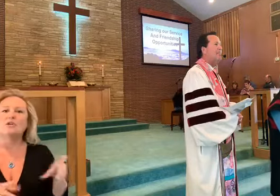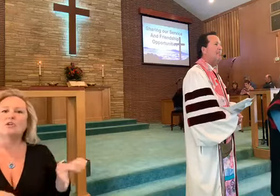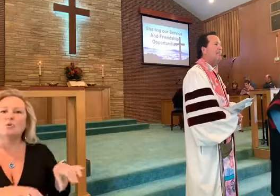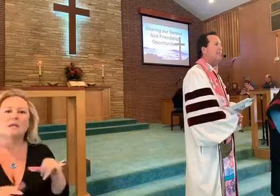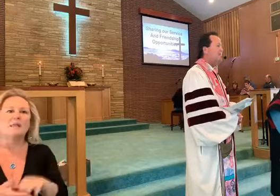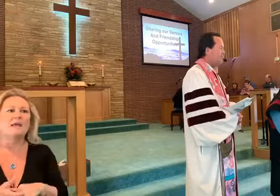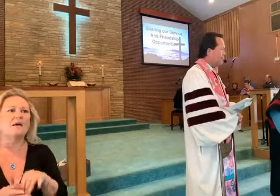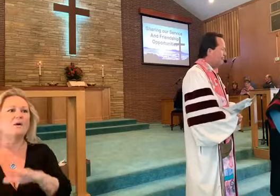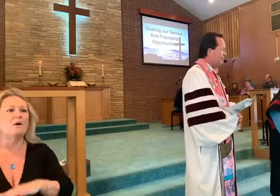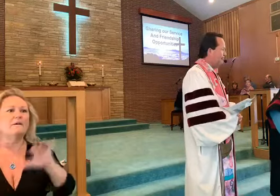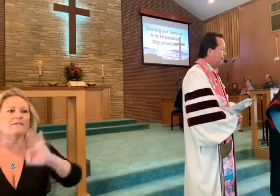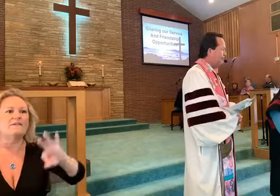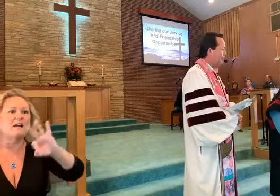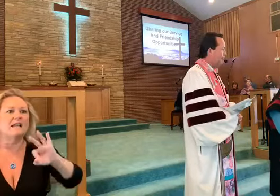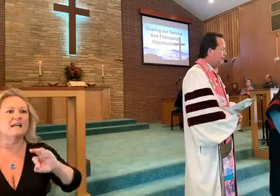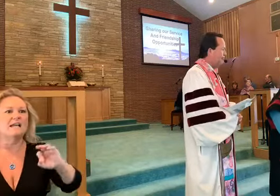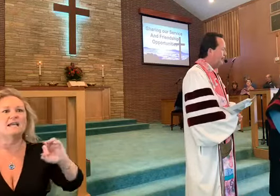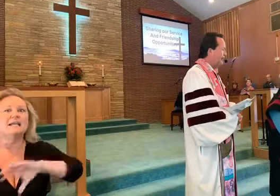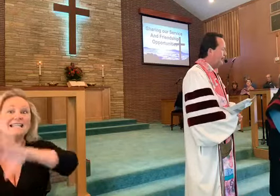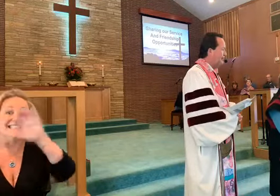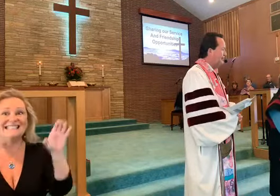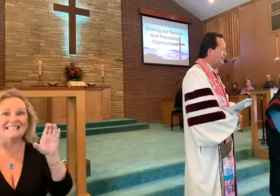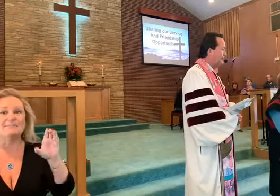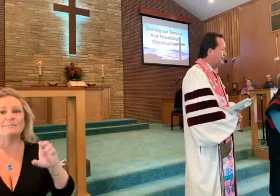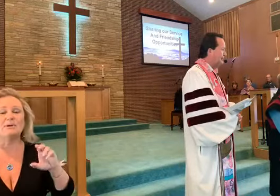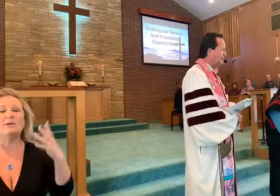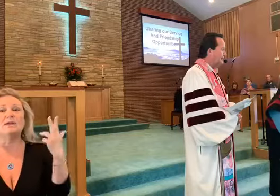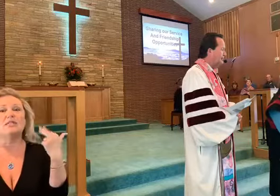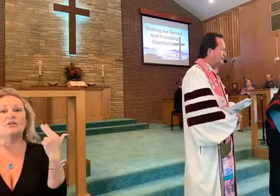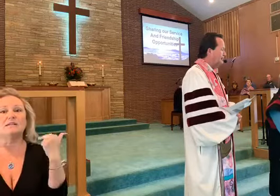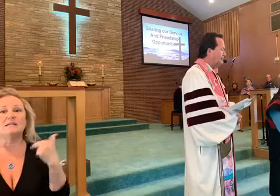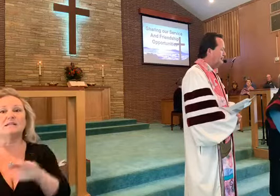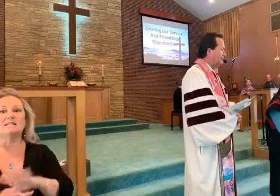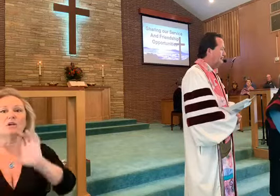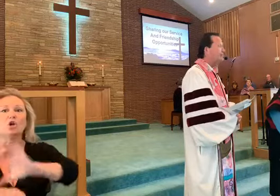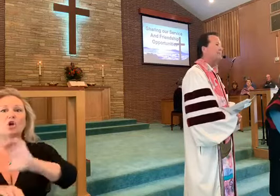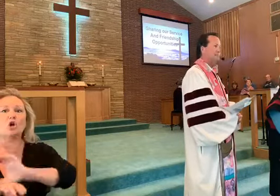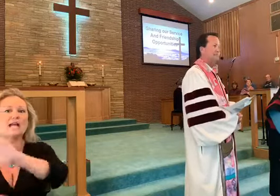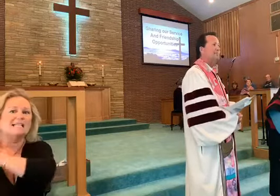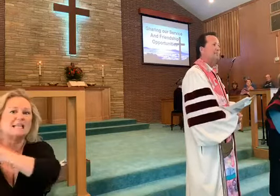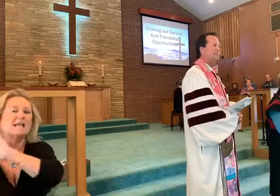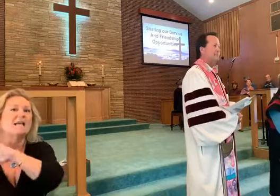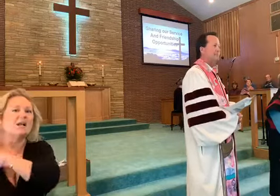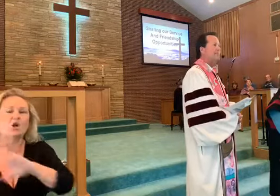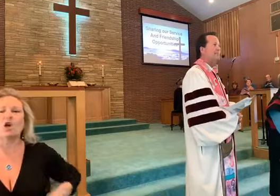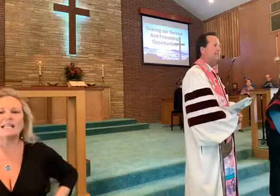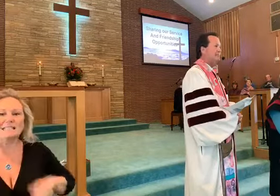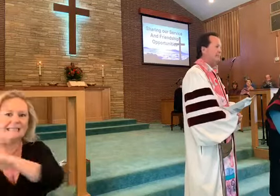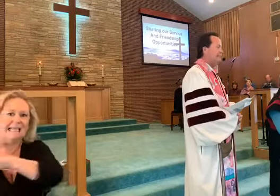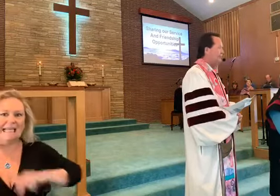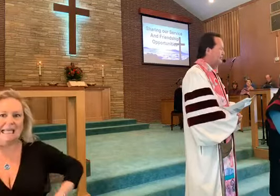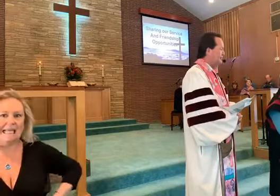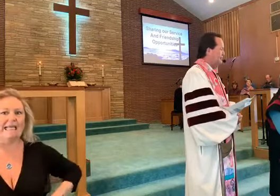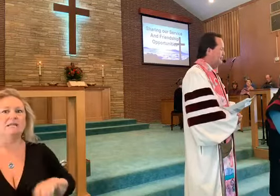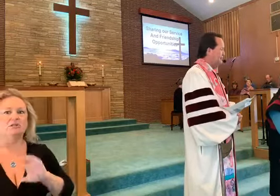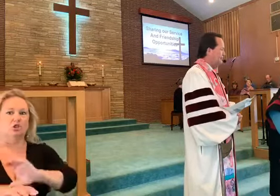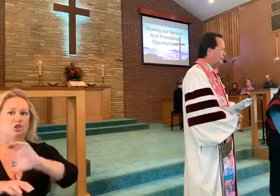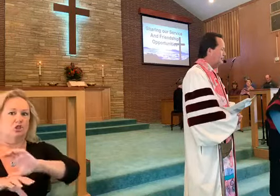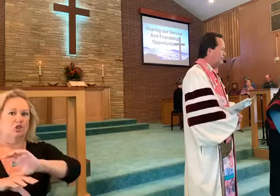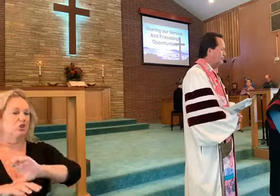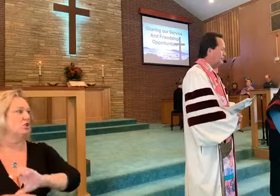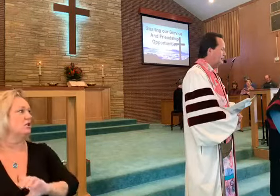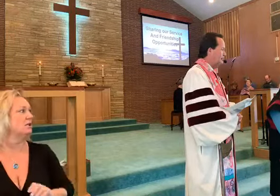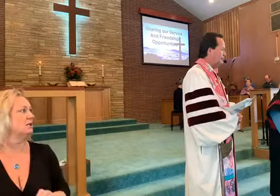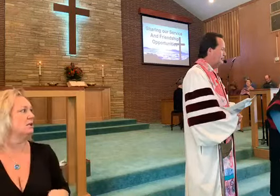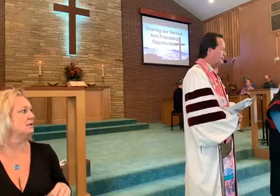anything on Friday, December 13th, it will be at Christ the King, so it's close by. It's where we had our recent problems,